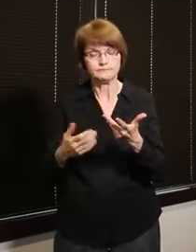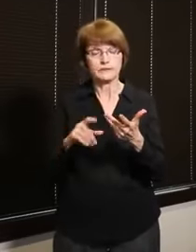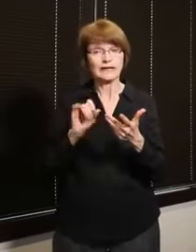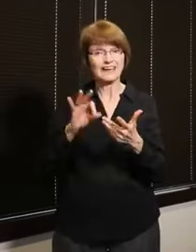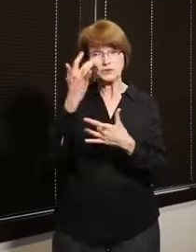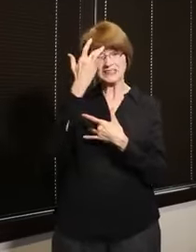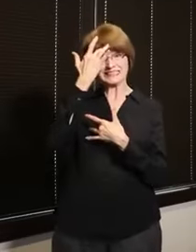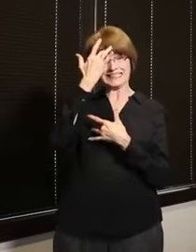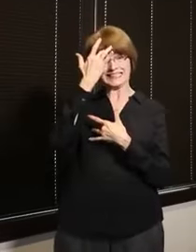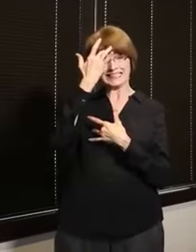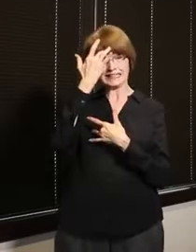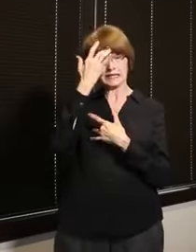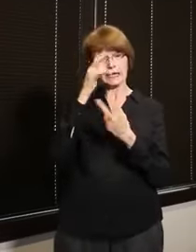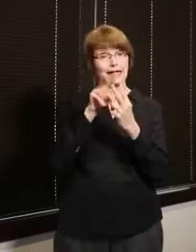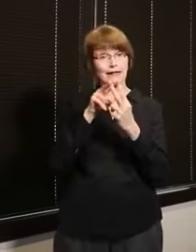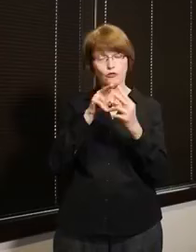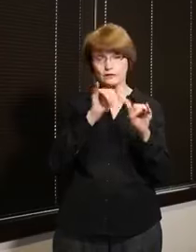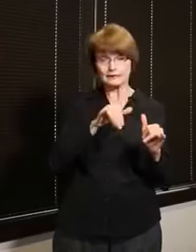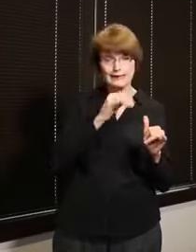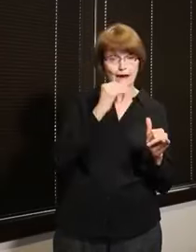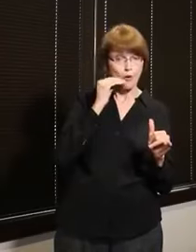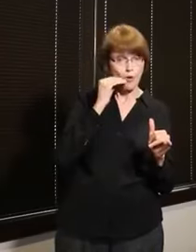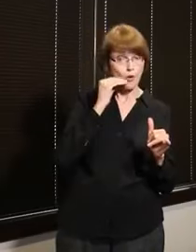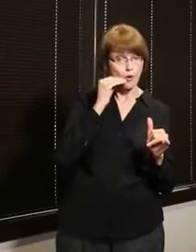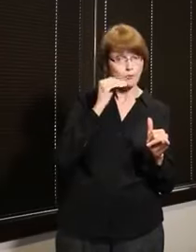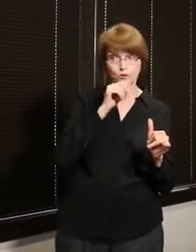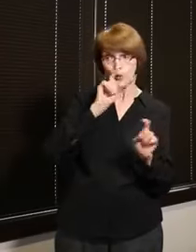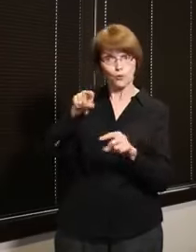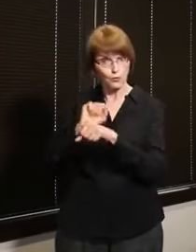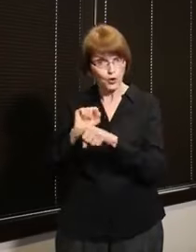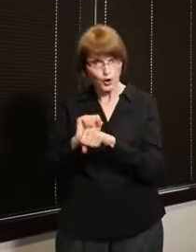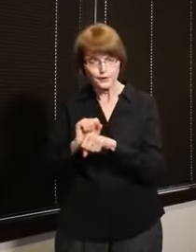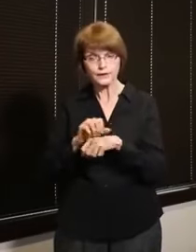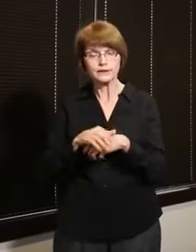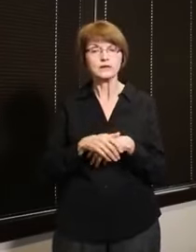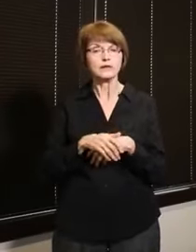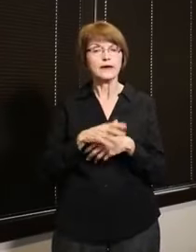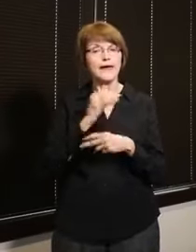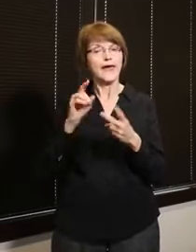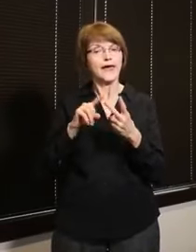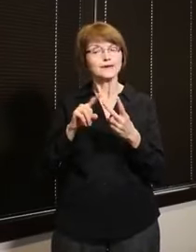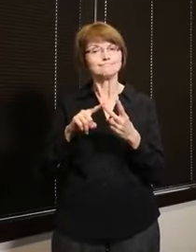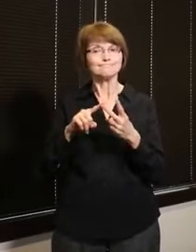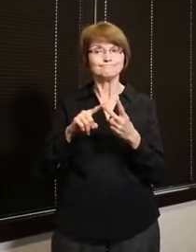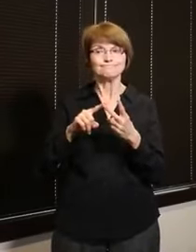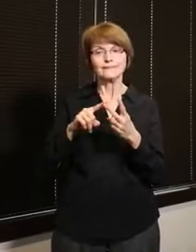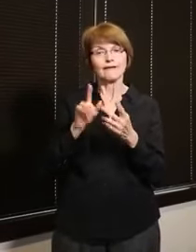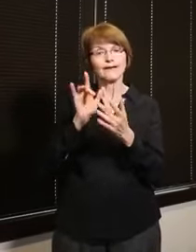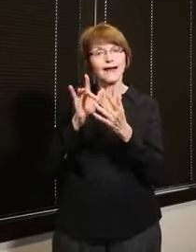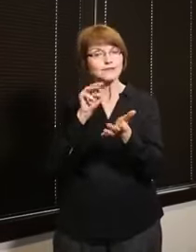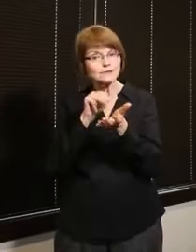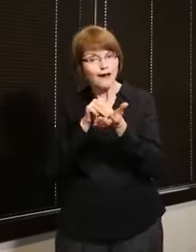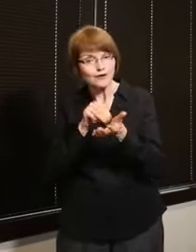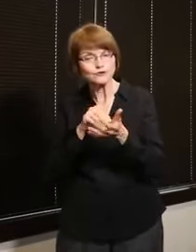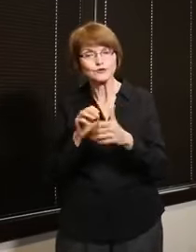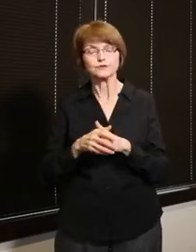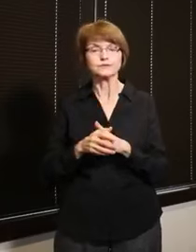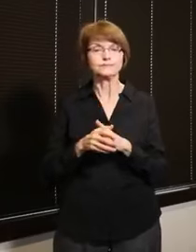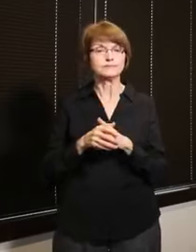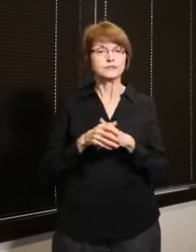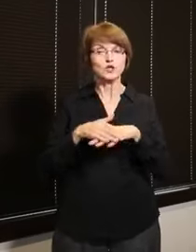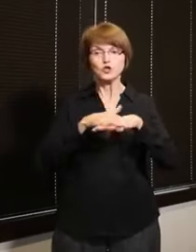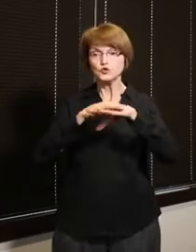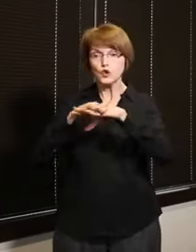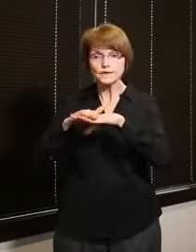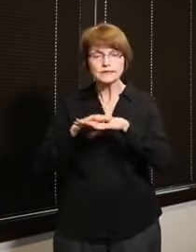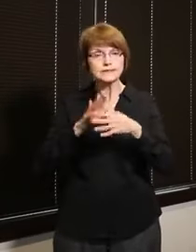sick that you either stay home, stay away from work, and see a healthcare provider, making sure we're cleaning our